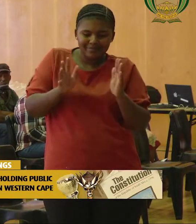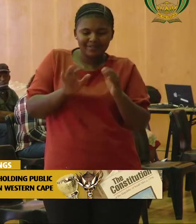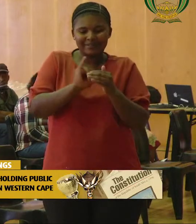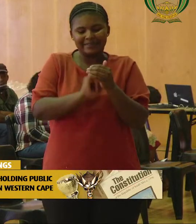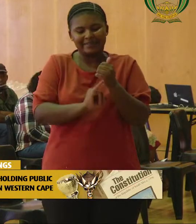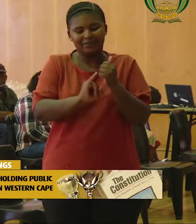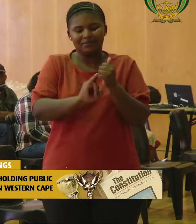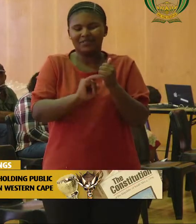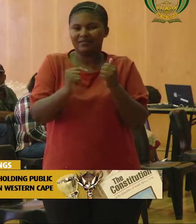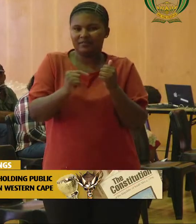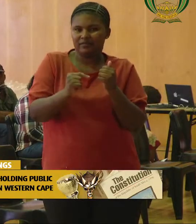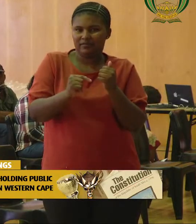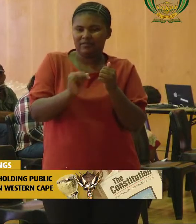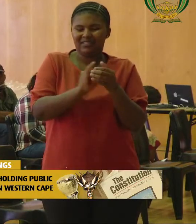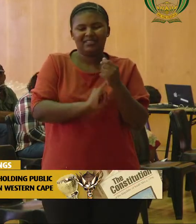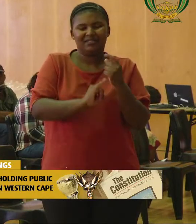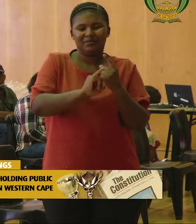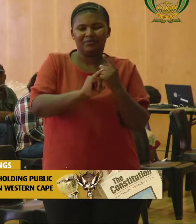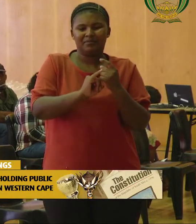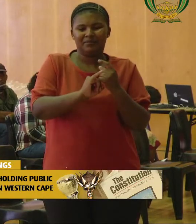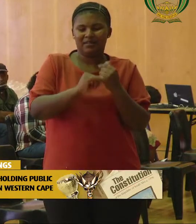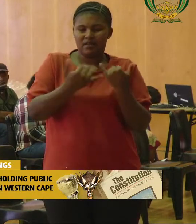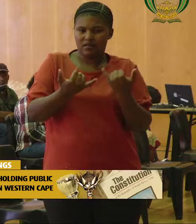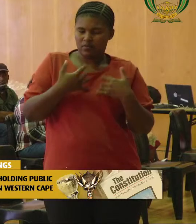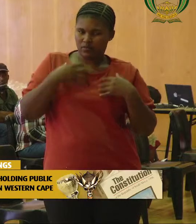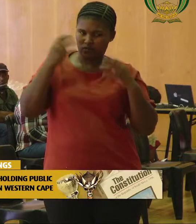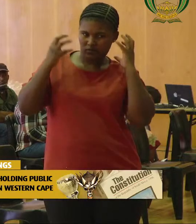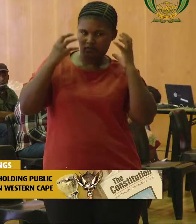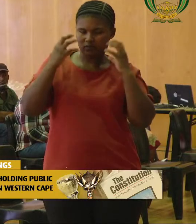independent, ndifika ndixakeke